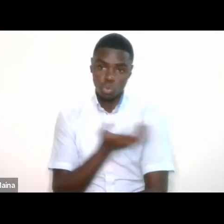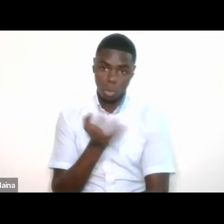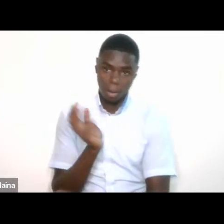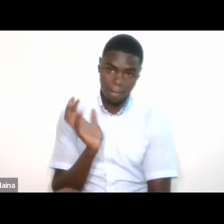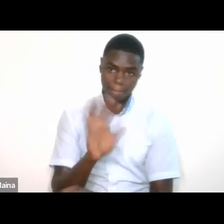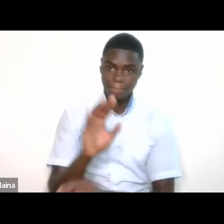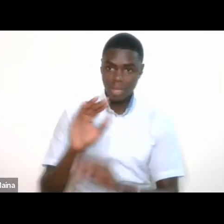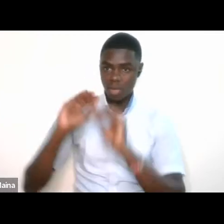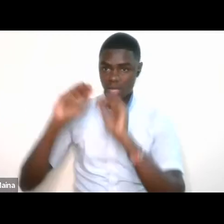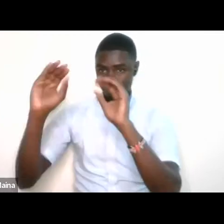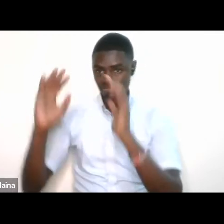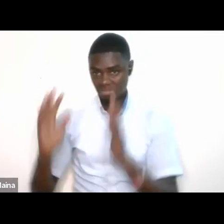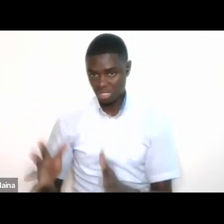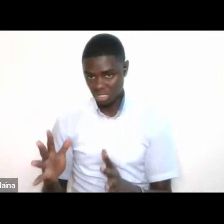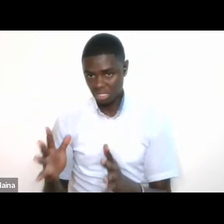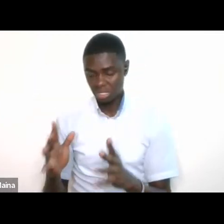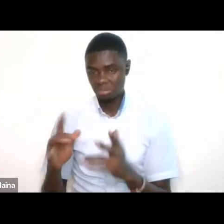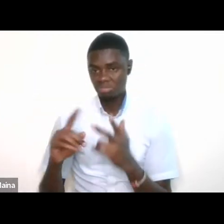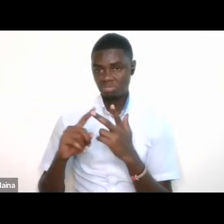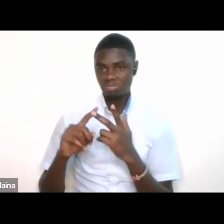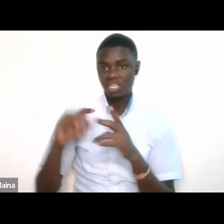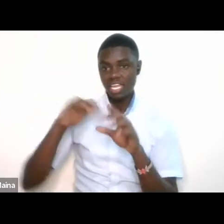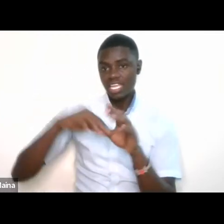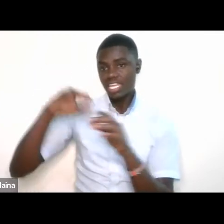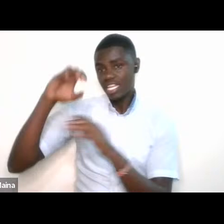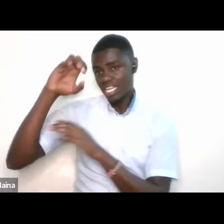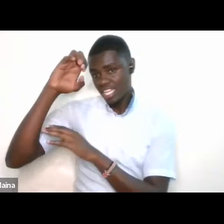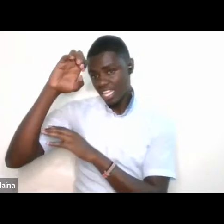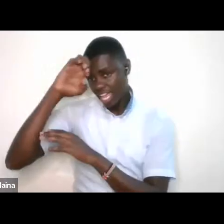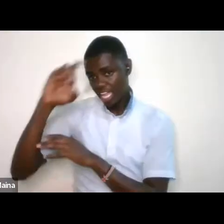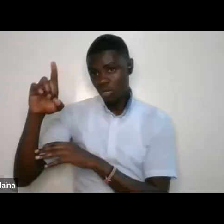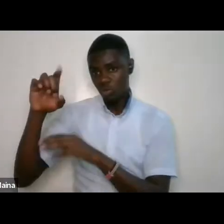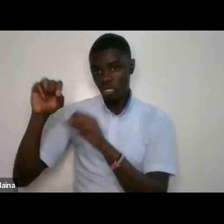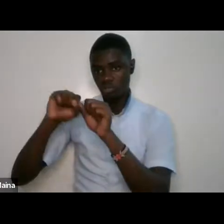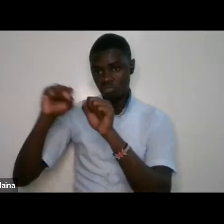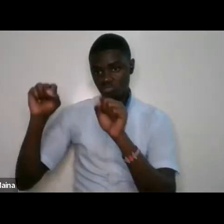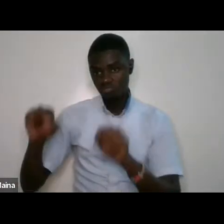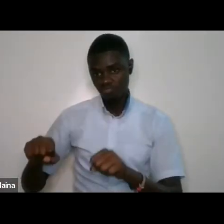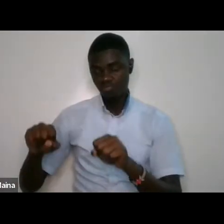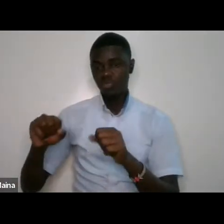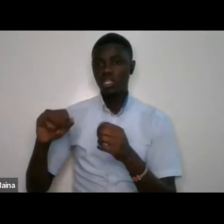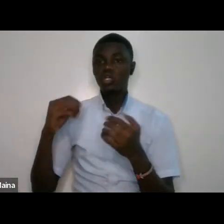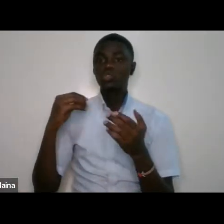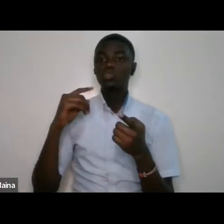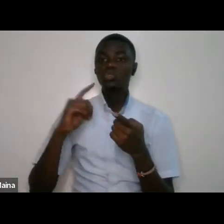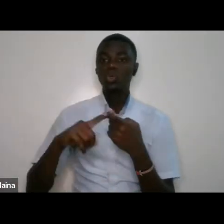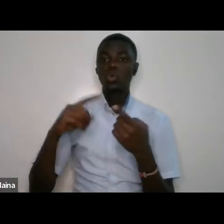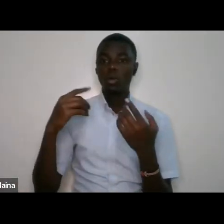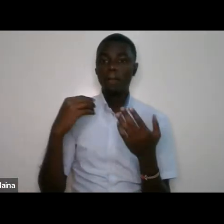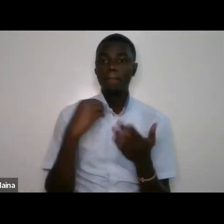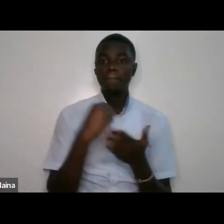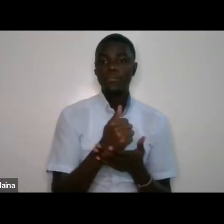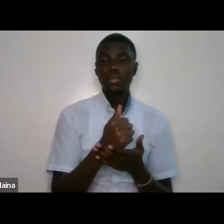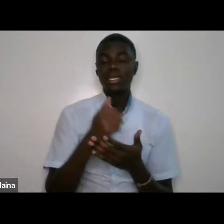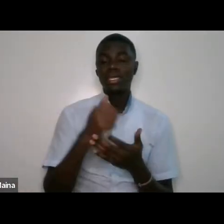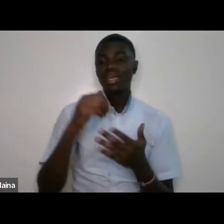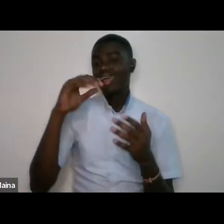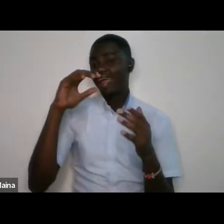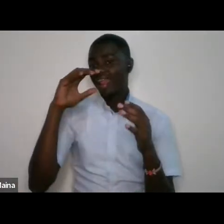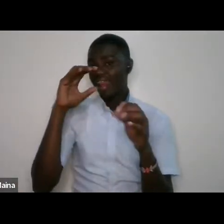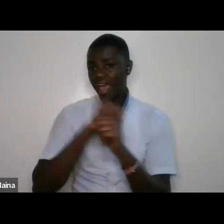teachers in the education system to compensate for the lack of cultural or social